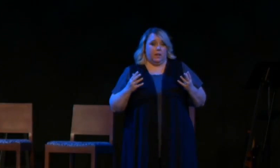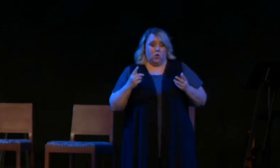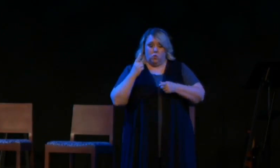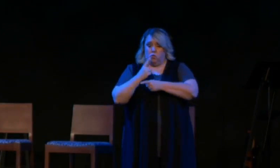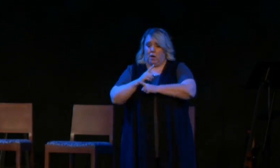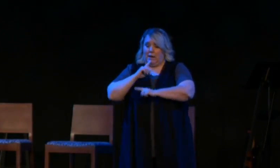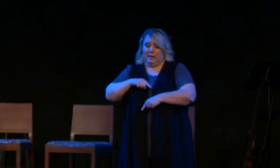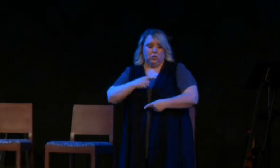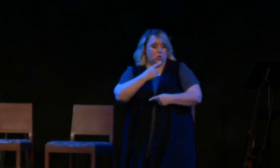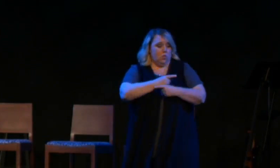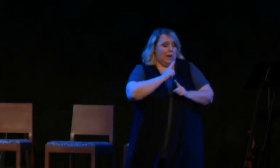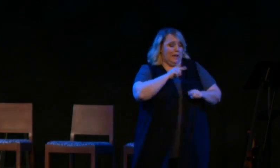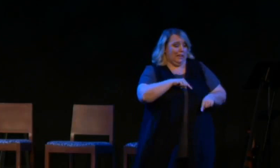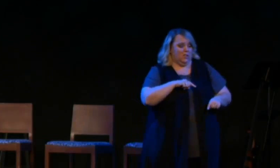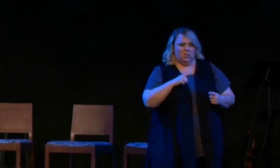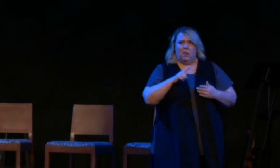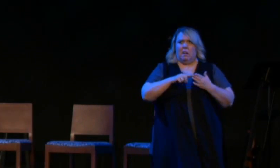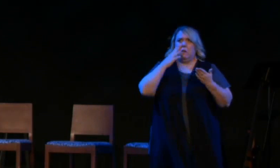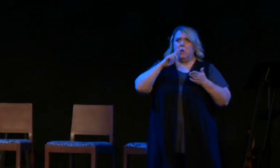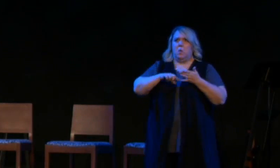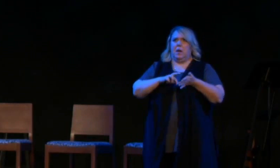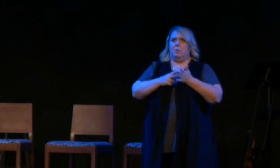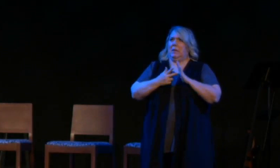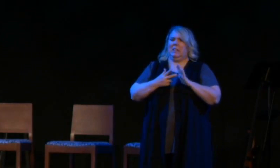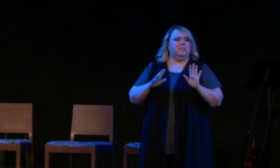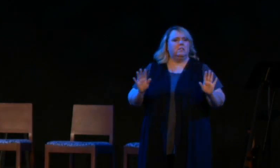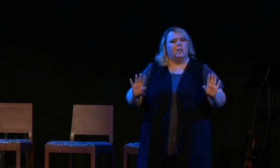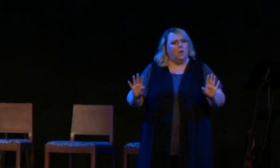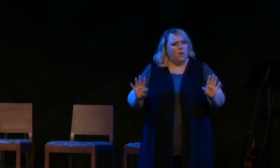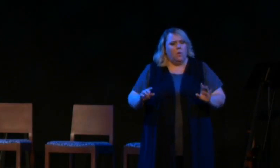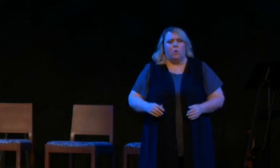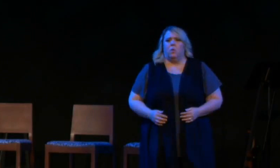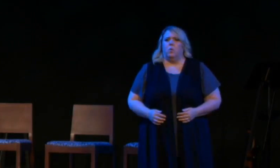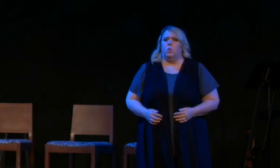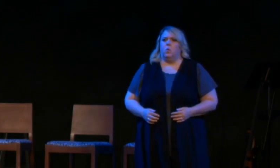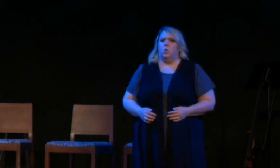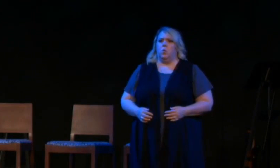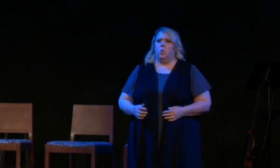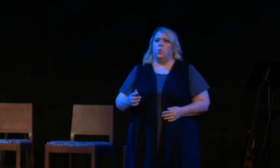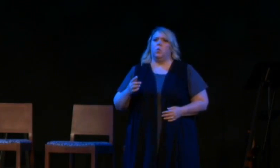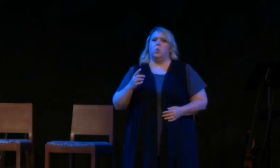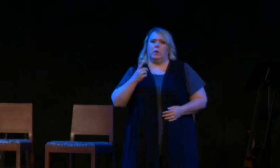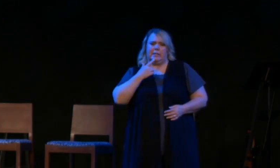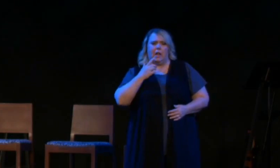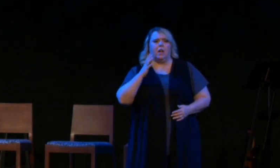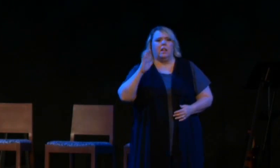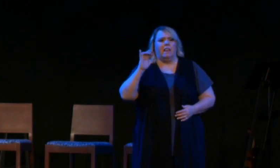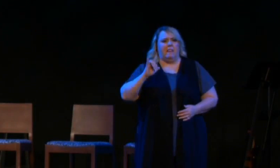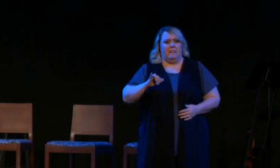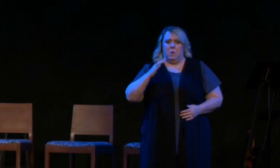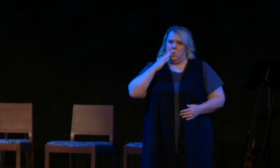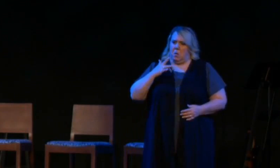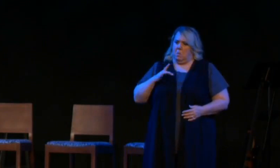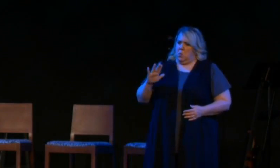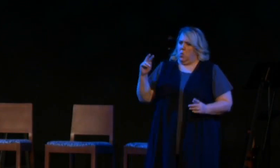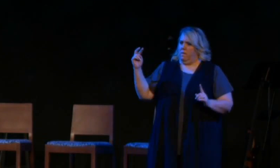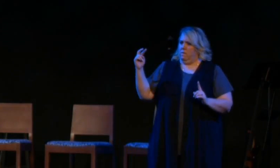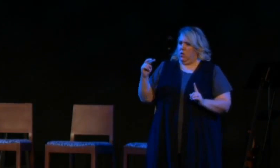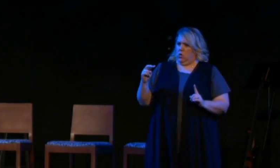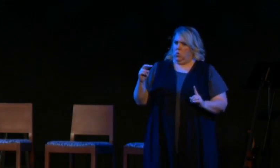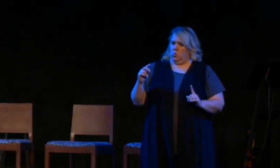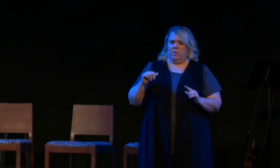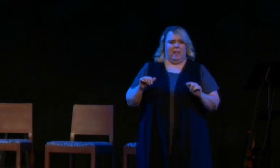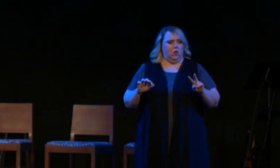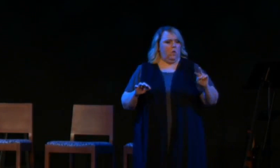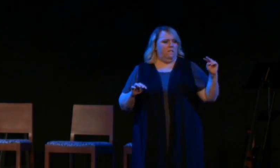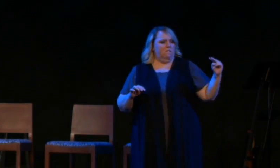answer, and I don't know what that means, but what we are going to say is that we know people have this view, and we have affirm them as